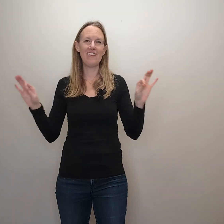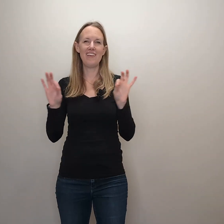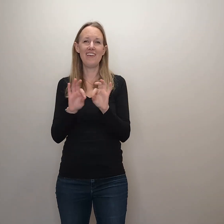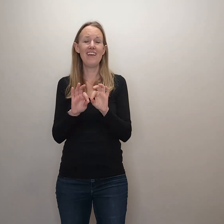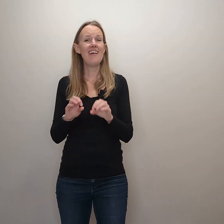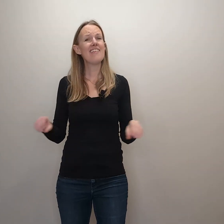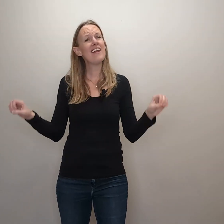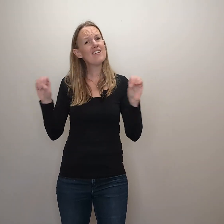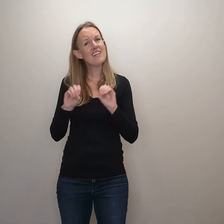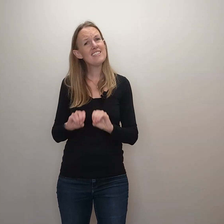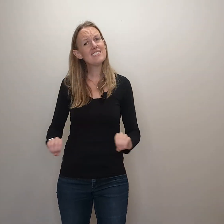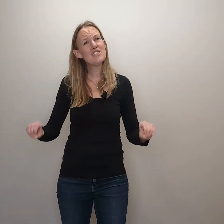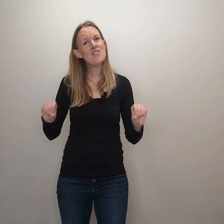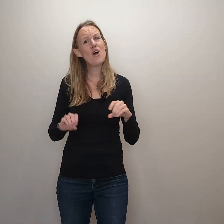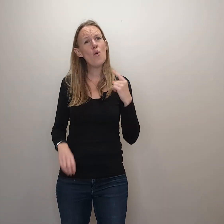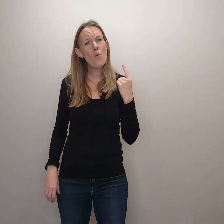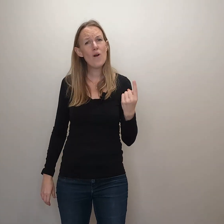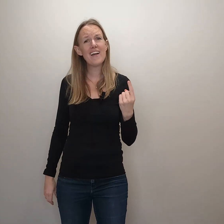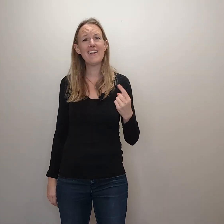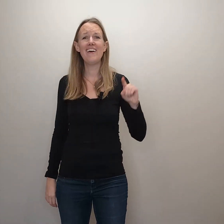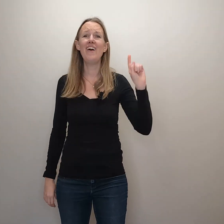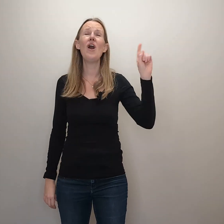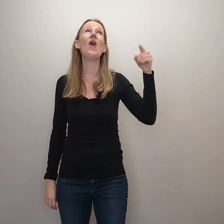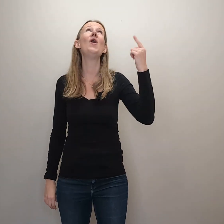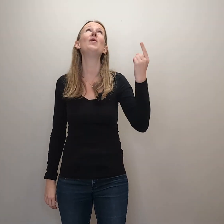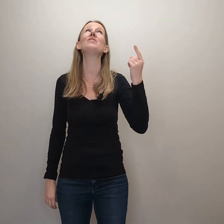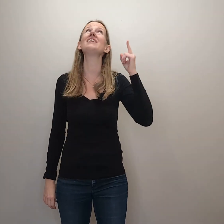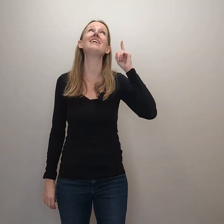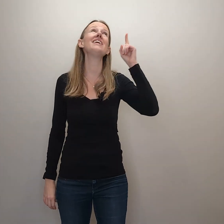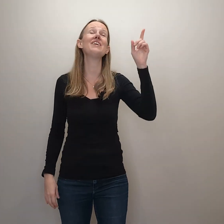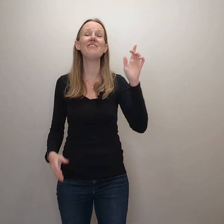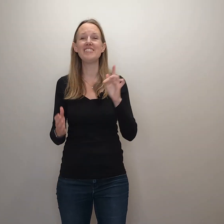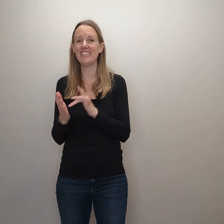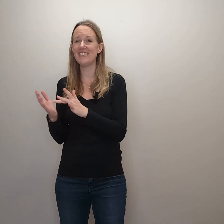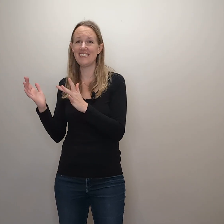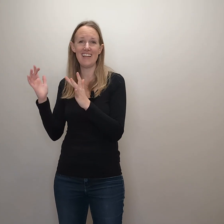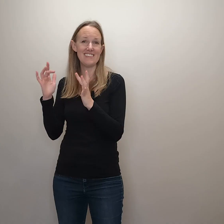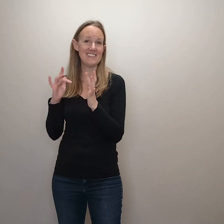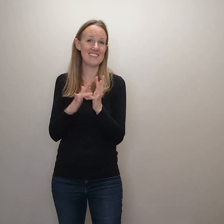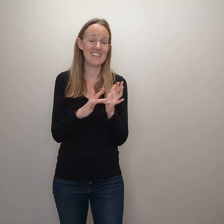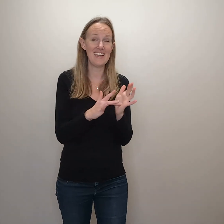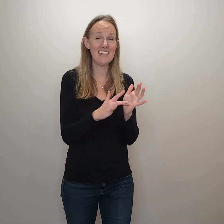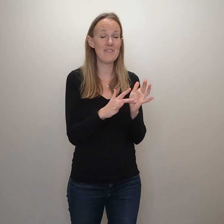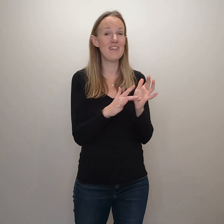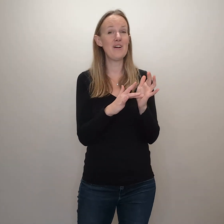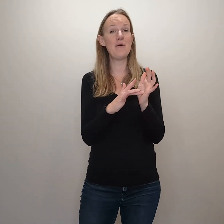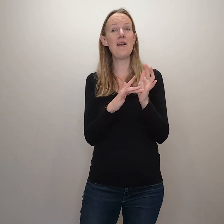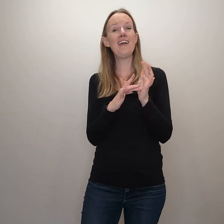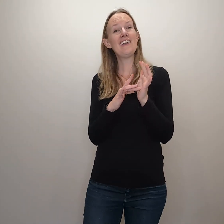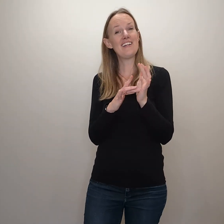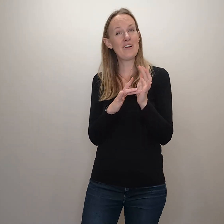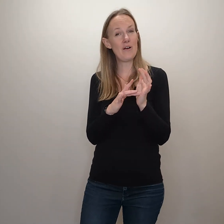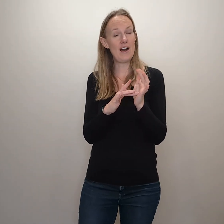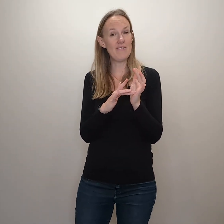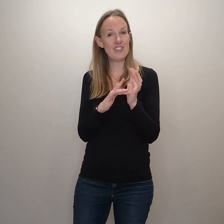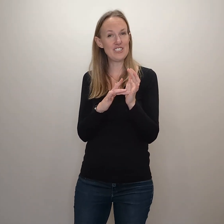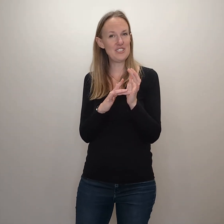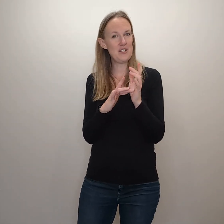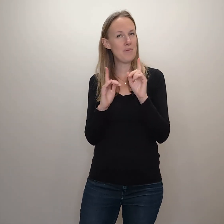worthy? There is no one, only you, Jesus. And then we go into verse 2, but we